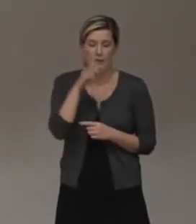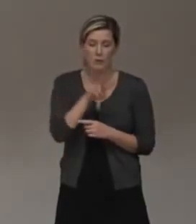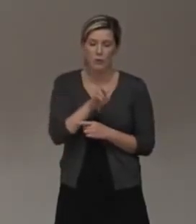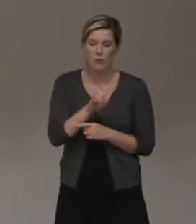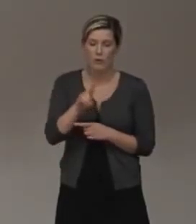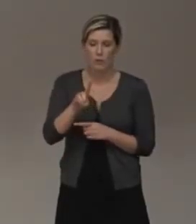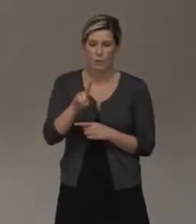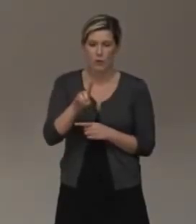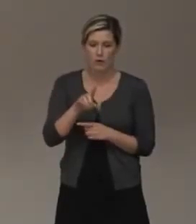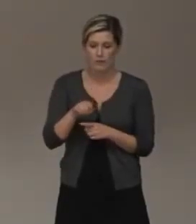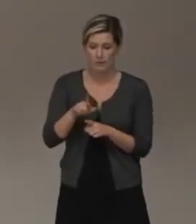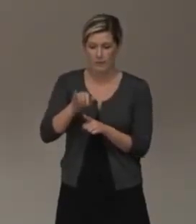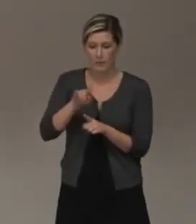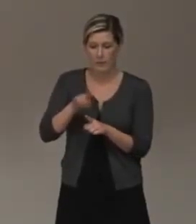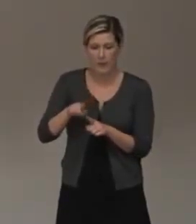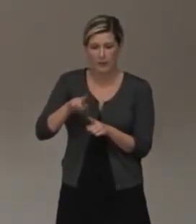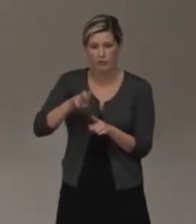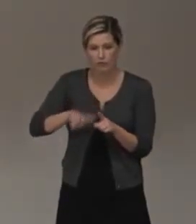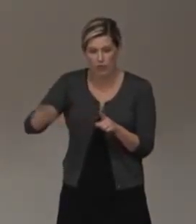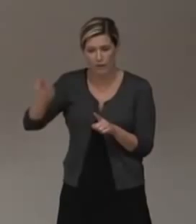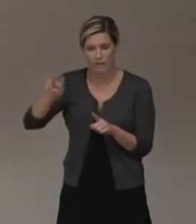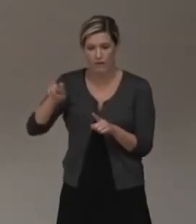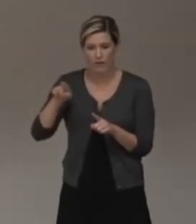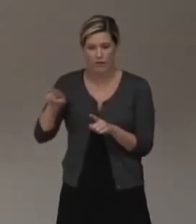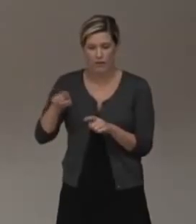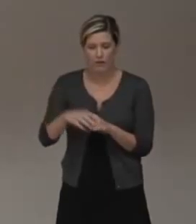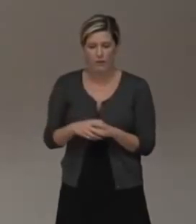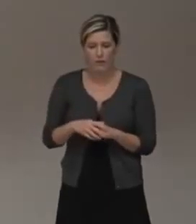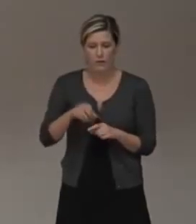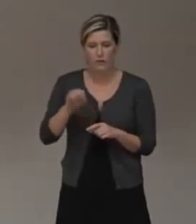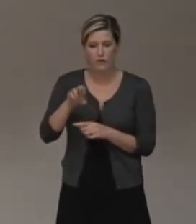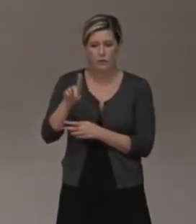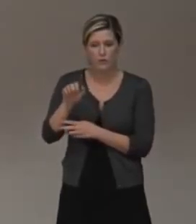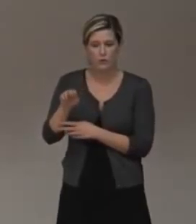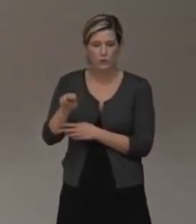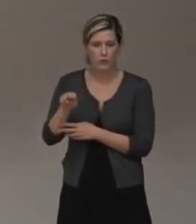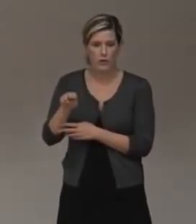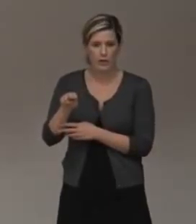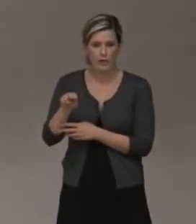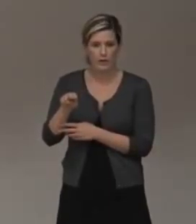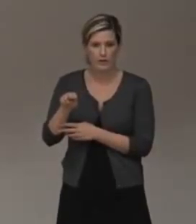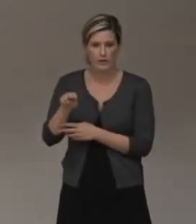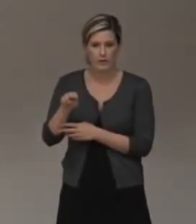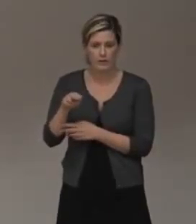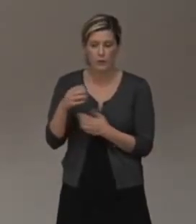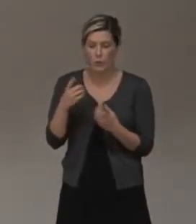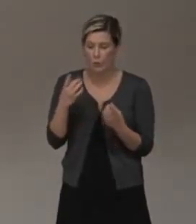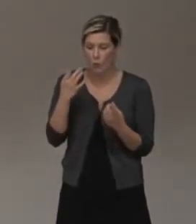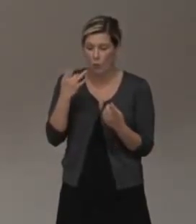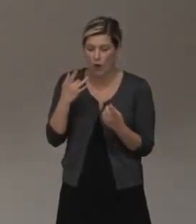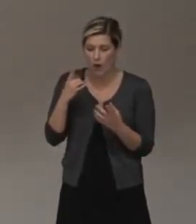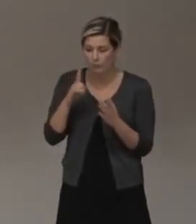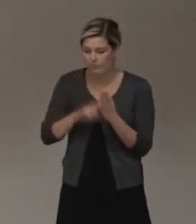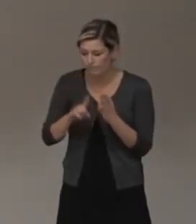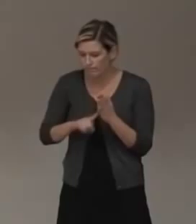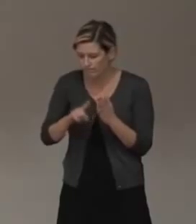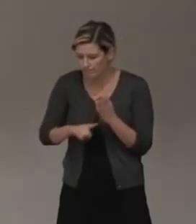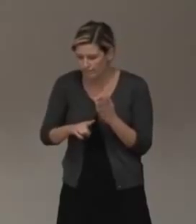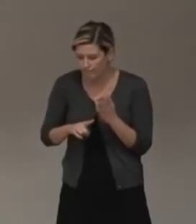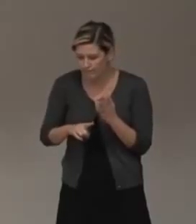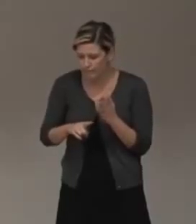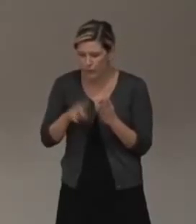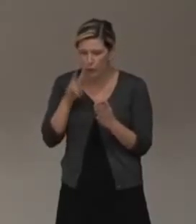2001, Liz Walker traveled to war-torn Sudan on a fact-finding mission on the controversial